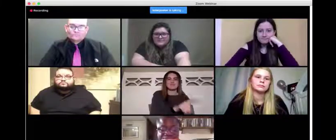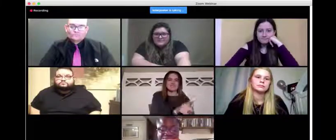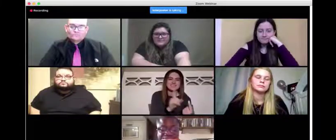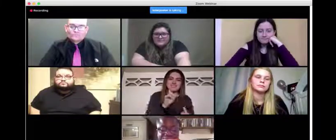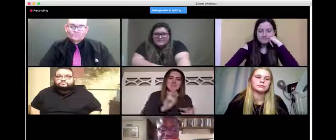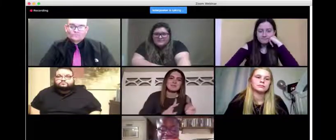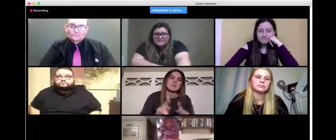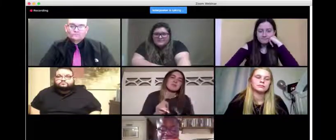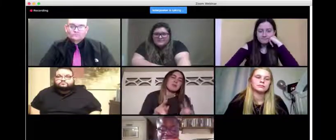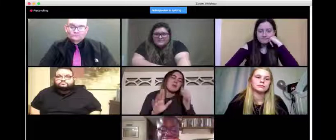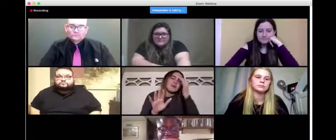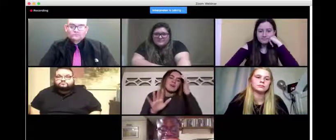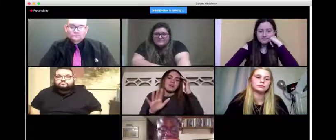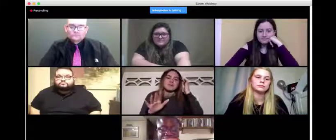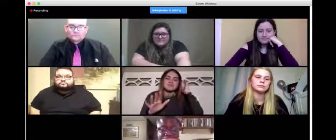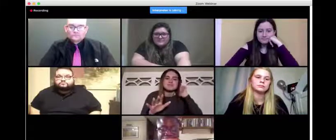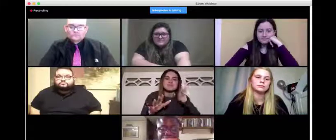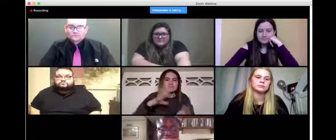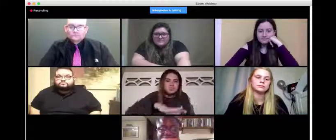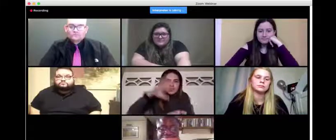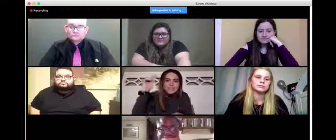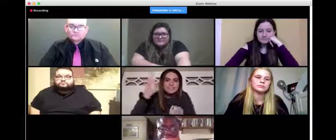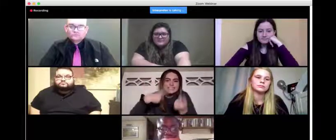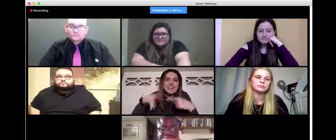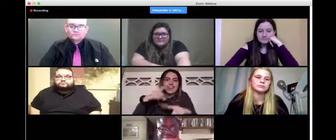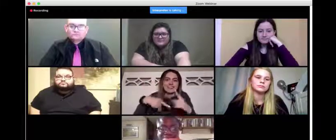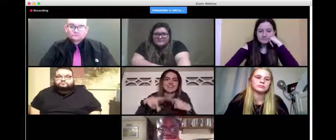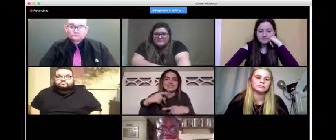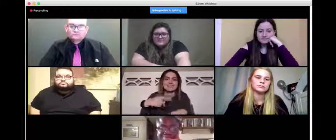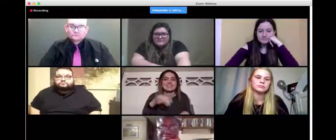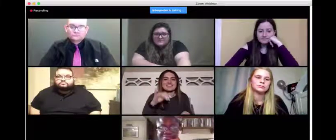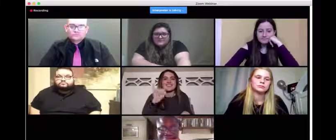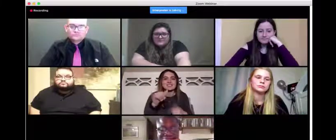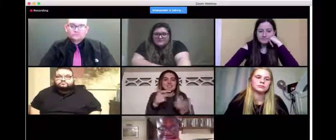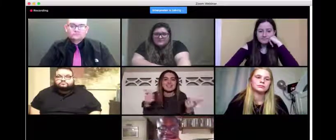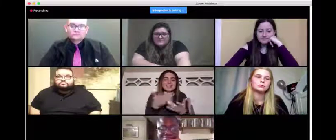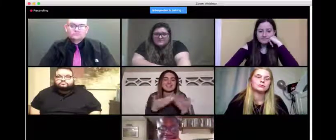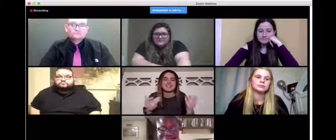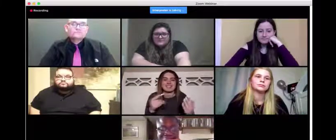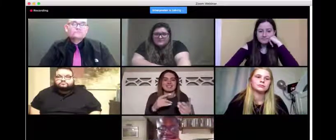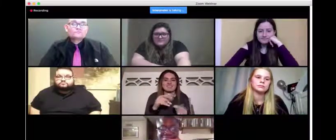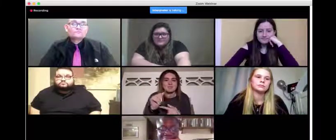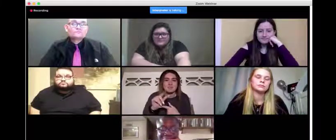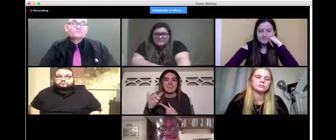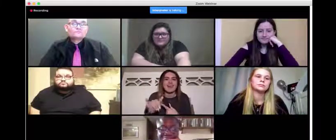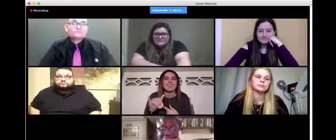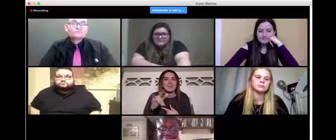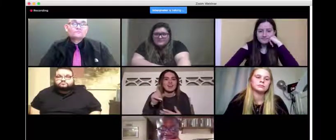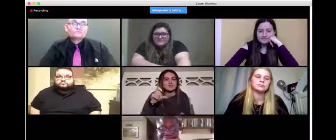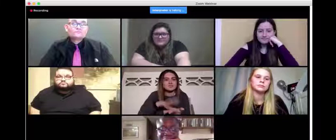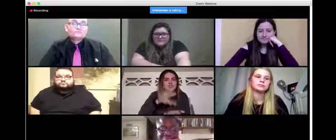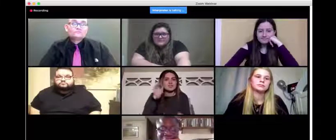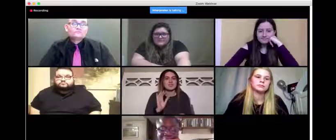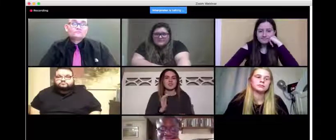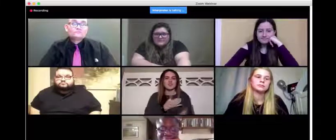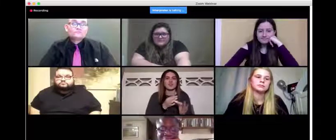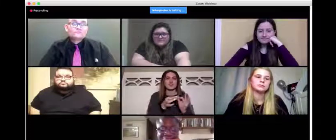That's a big thing, to be an ally, to actually learn our language, be immersed in the deaf community, come to deaf events, you know, show